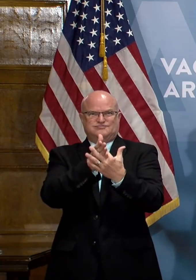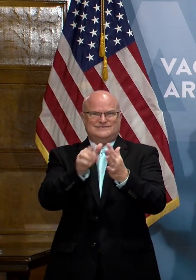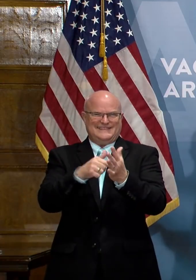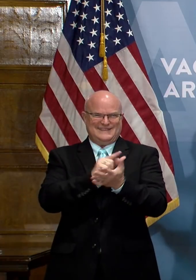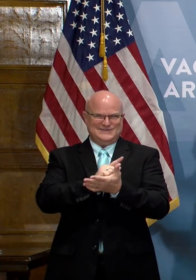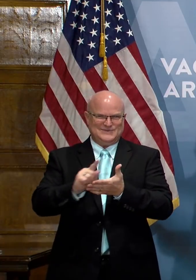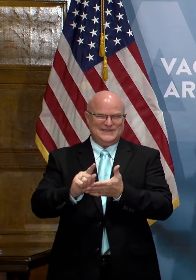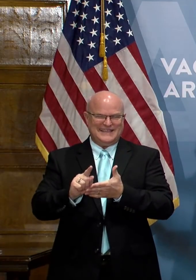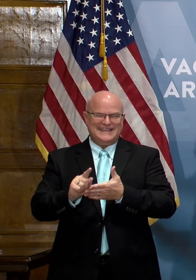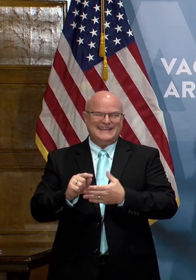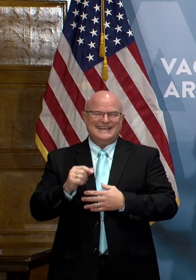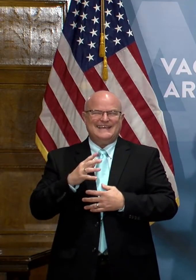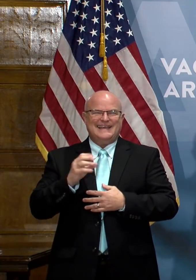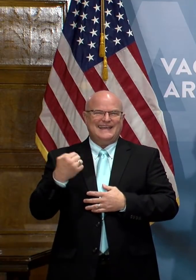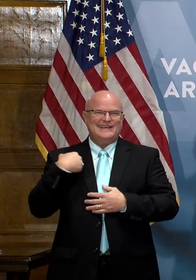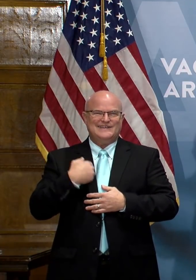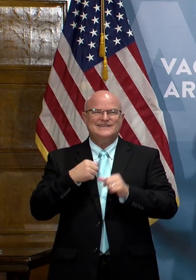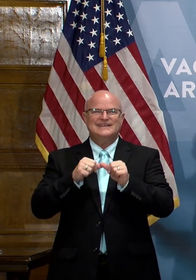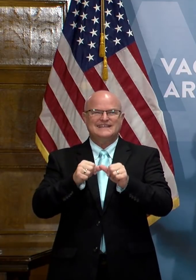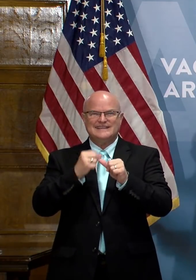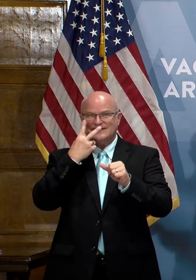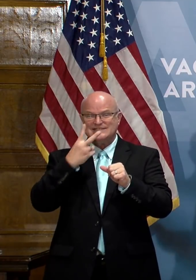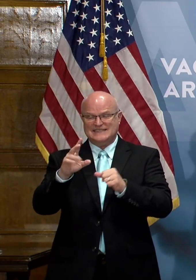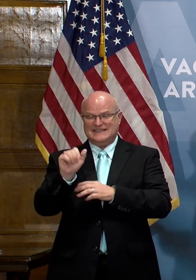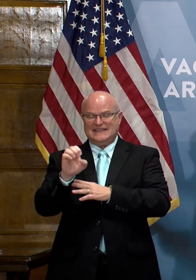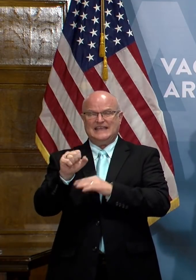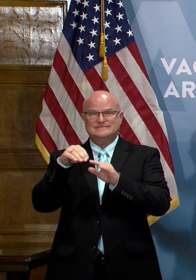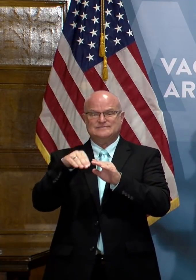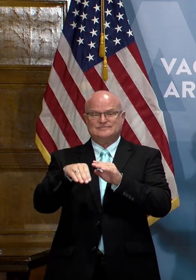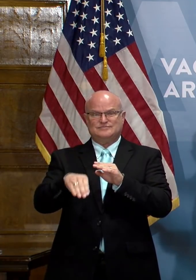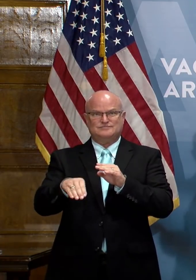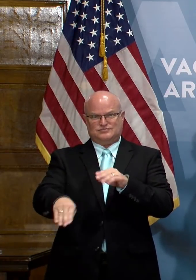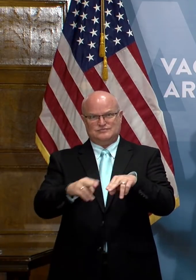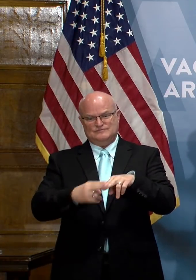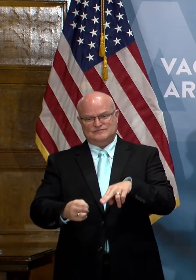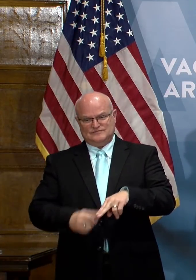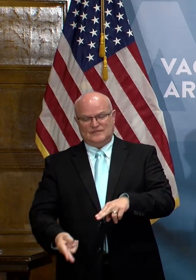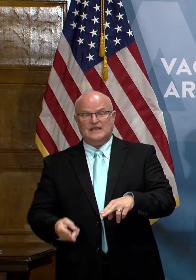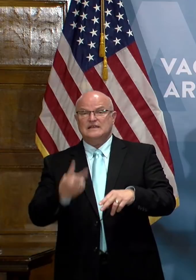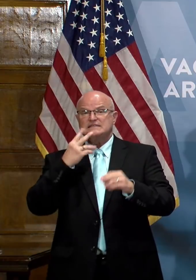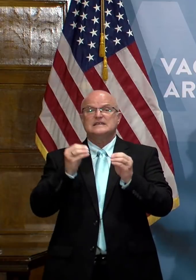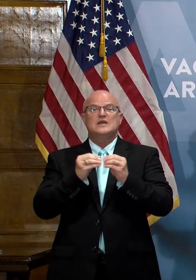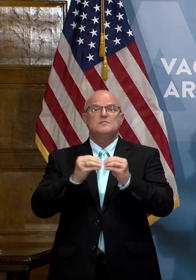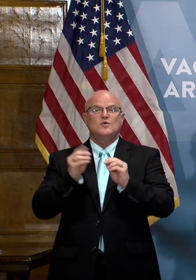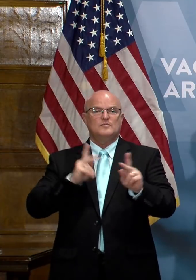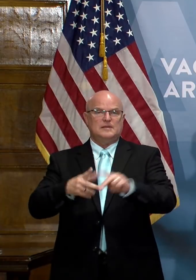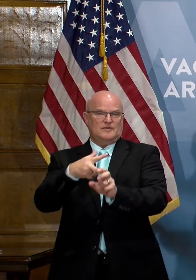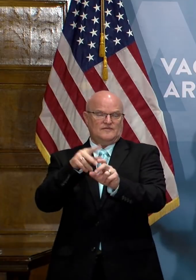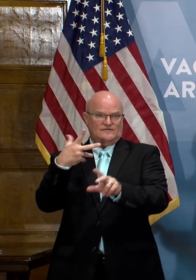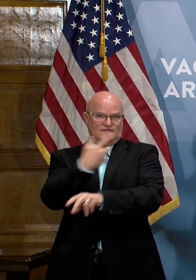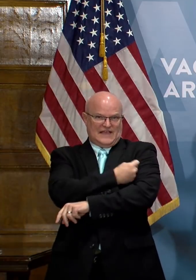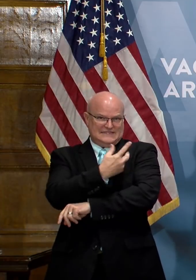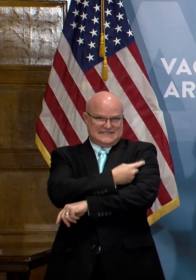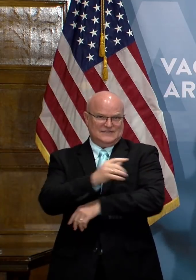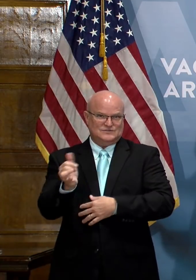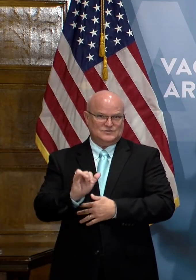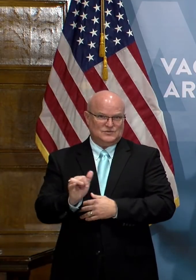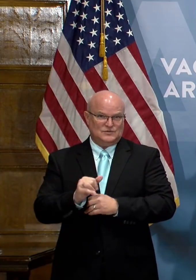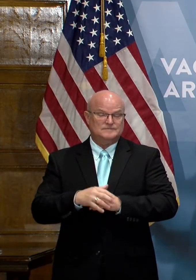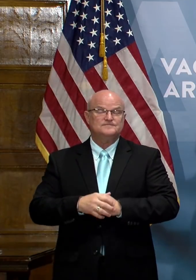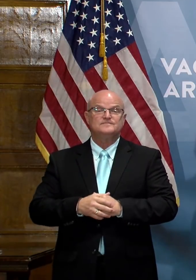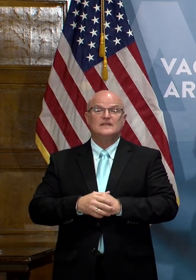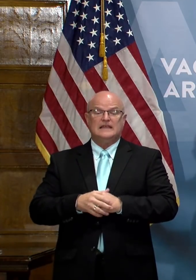week, and we will continue to see those cases go down as we see more vaccinations go up. Because we